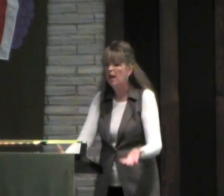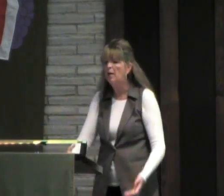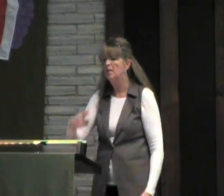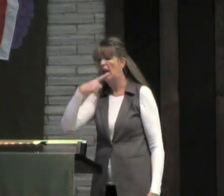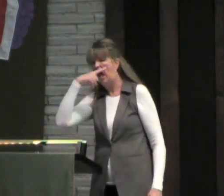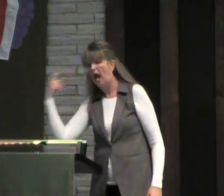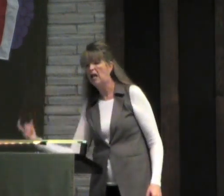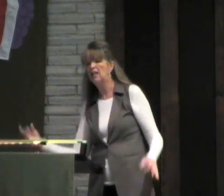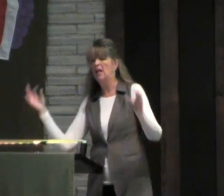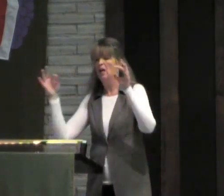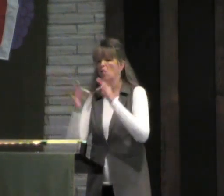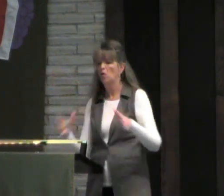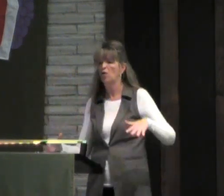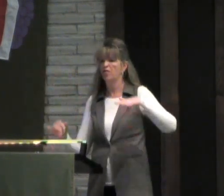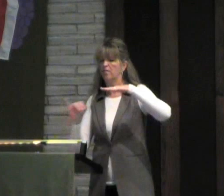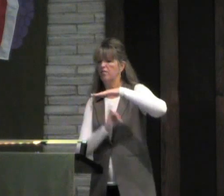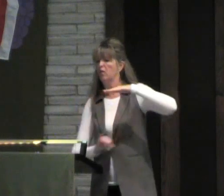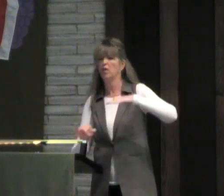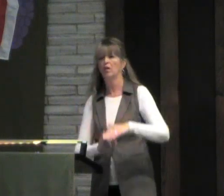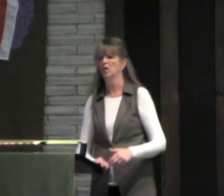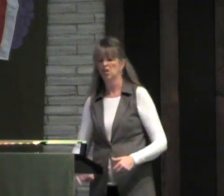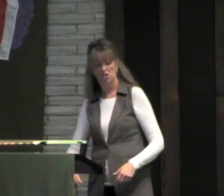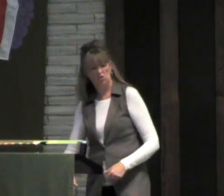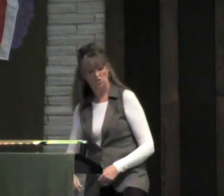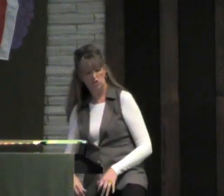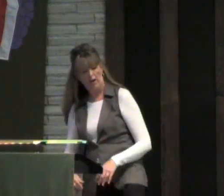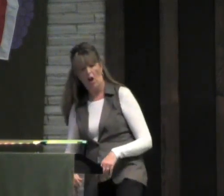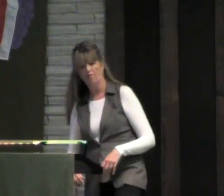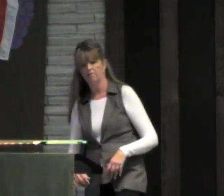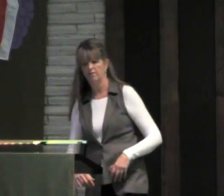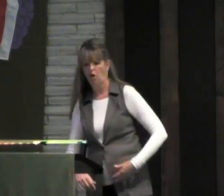Don't let him make you feel weak or ashamed or ugly or isolated.